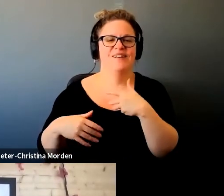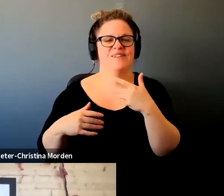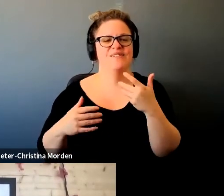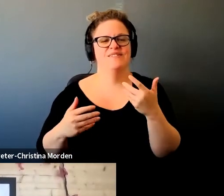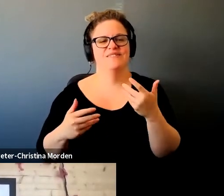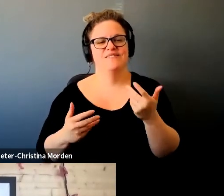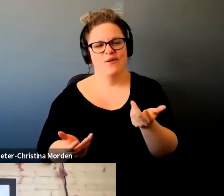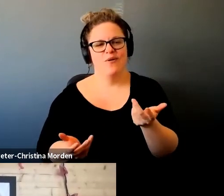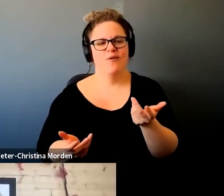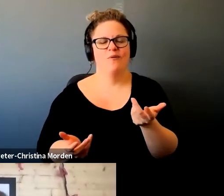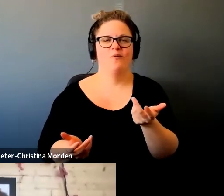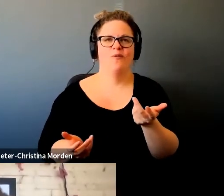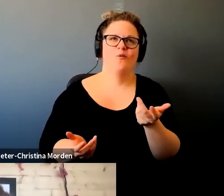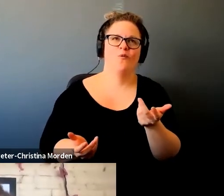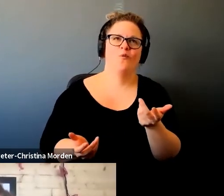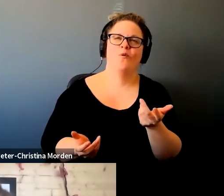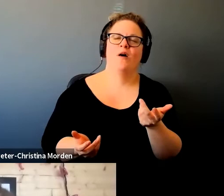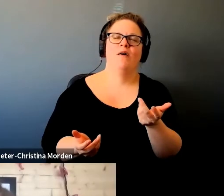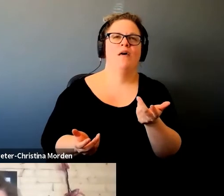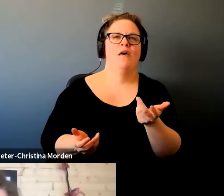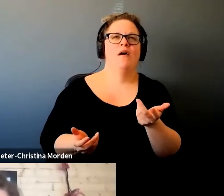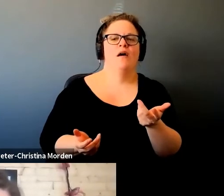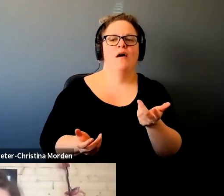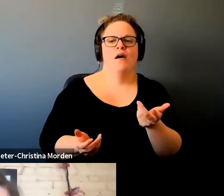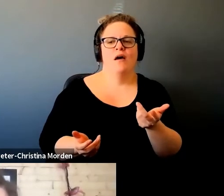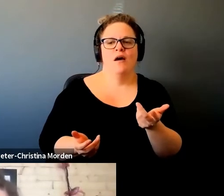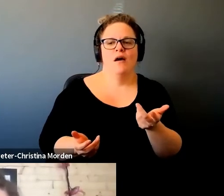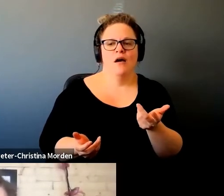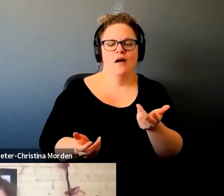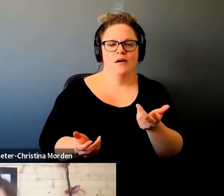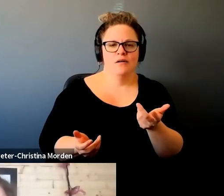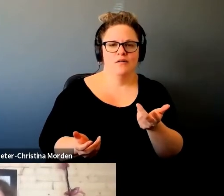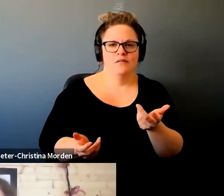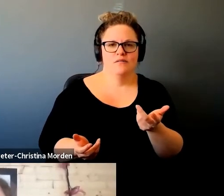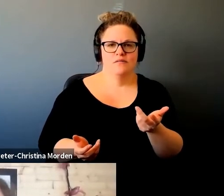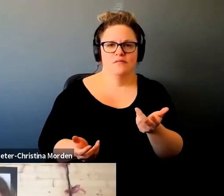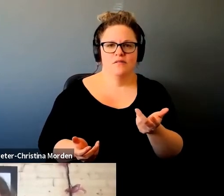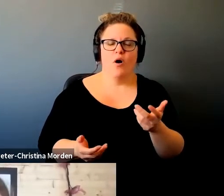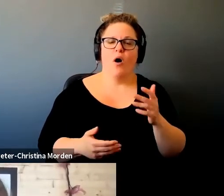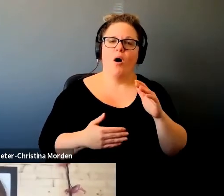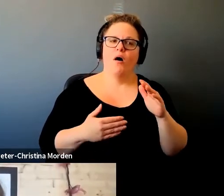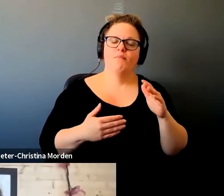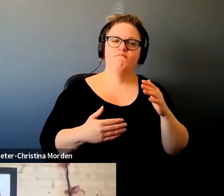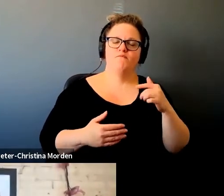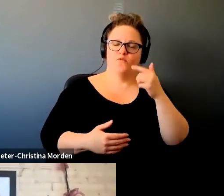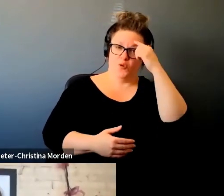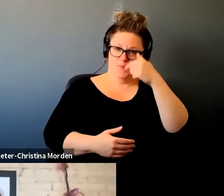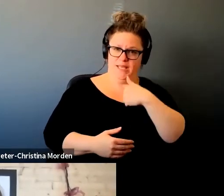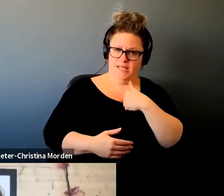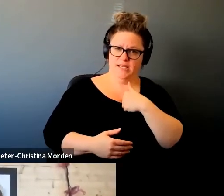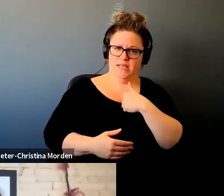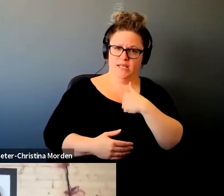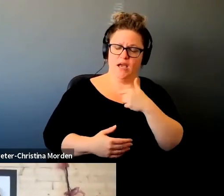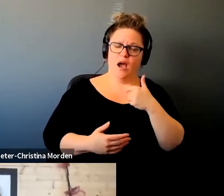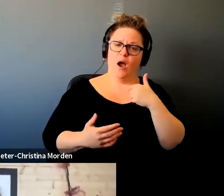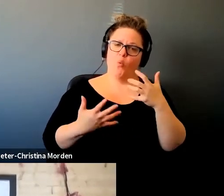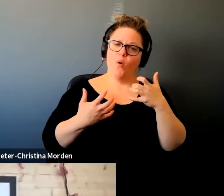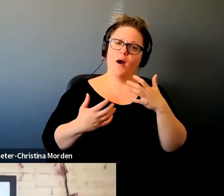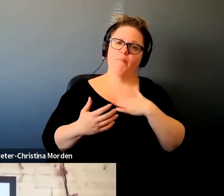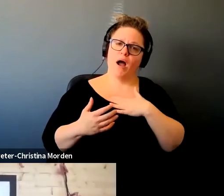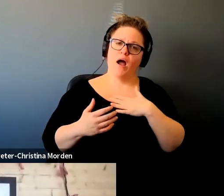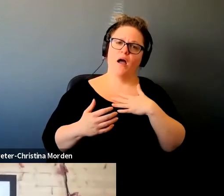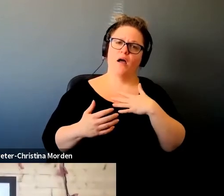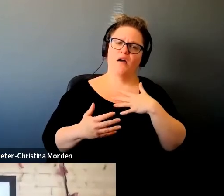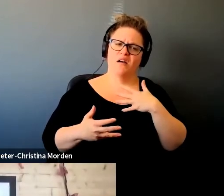like all of my insecurities happened before. And it's really intense.